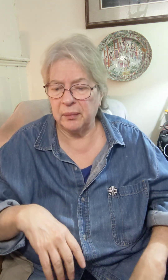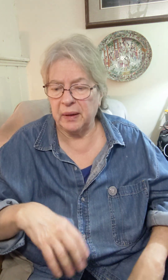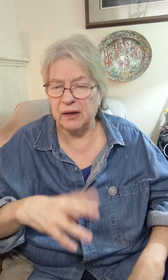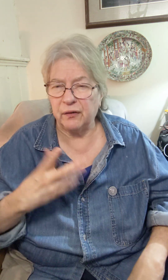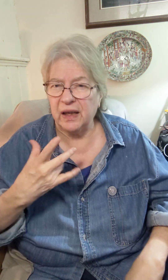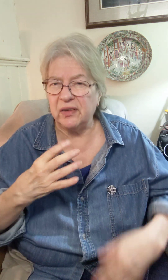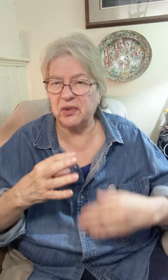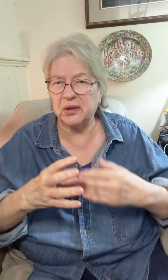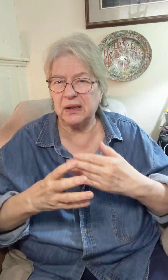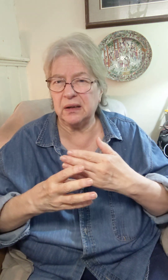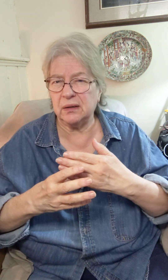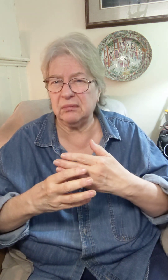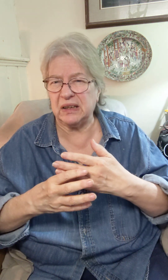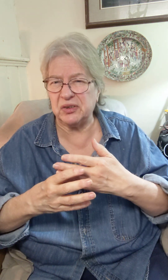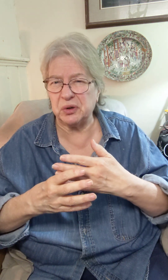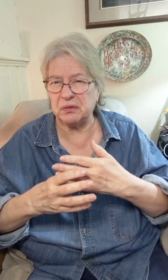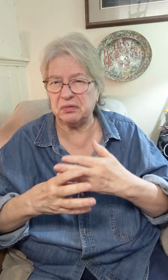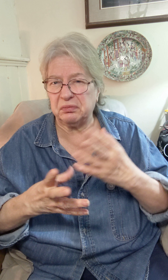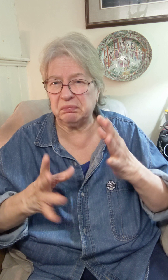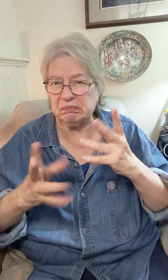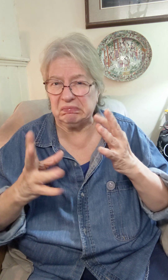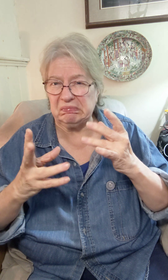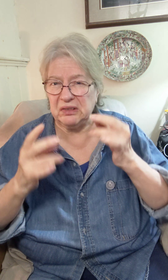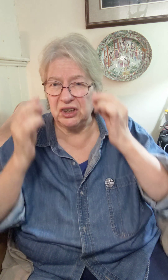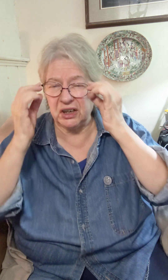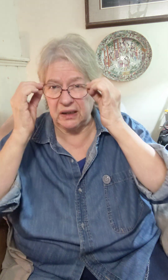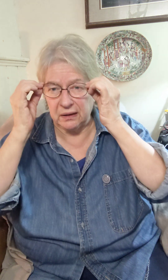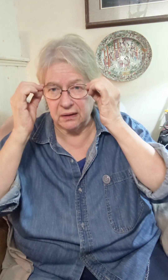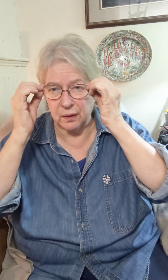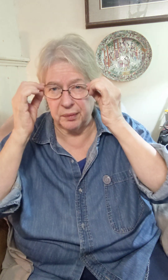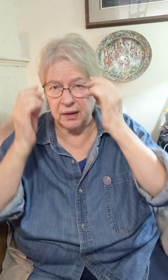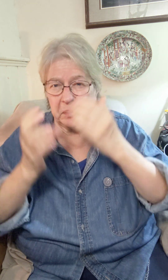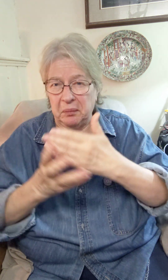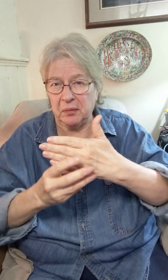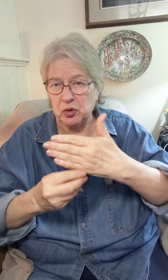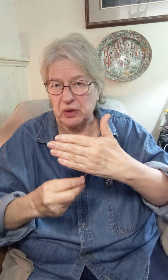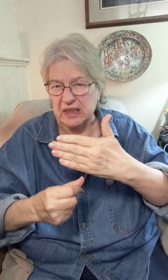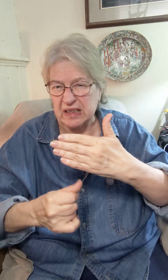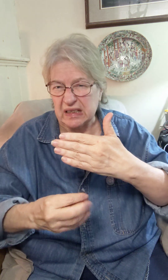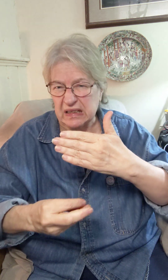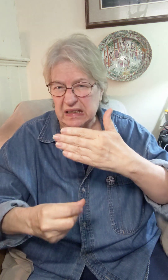make a face that's sort of yucky a little bit, I mean grease.